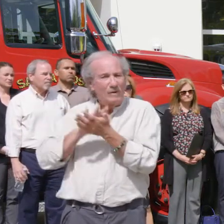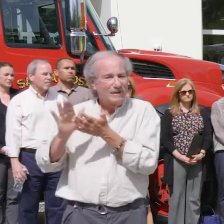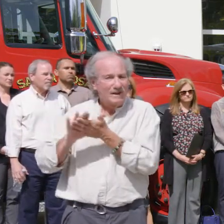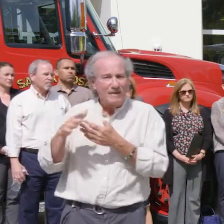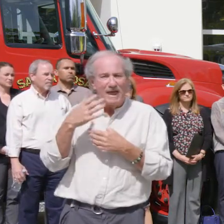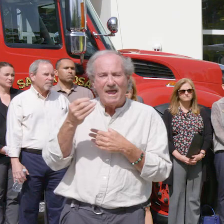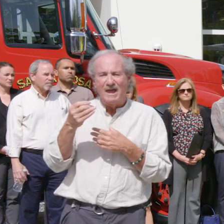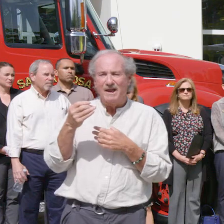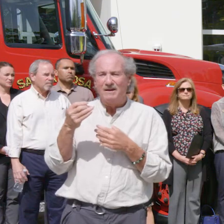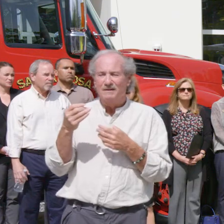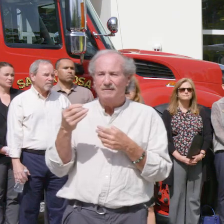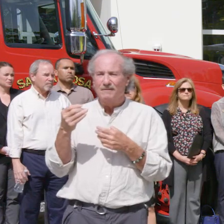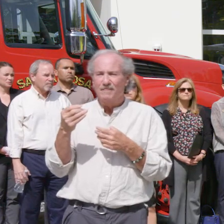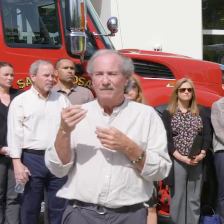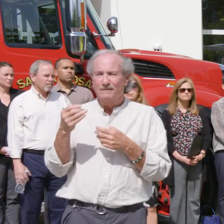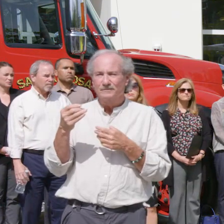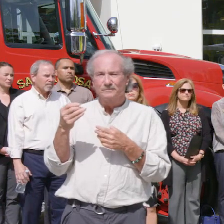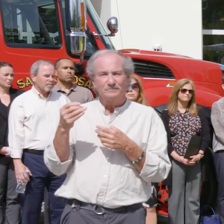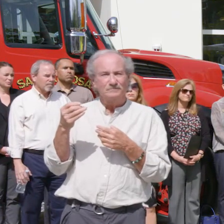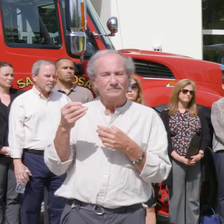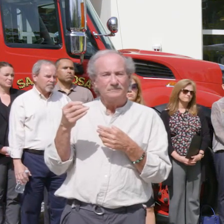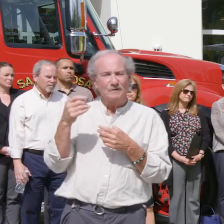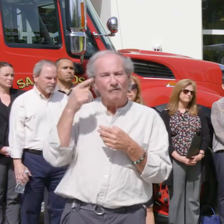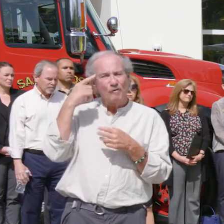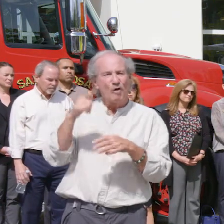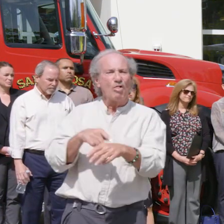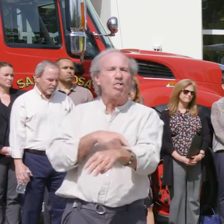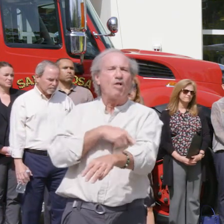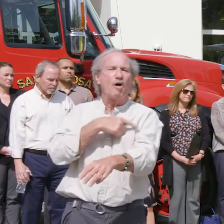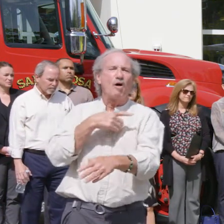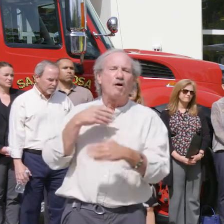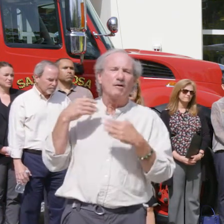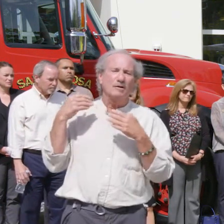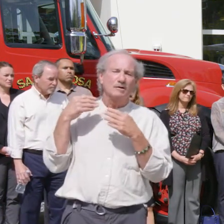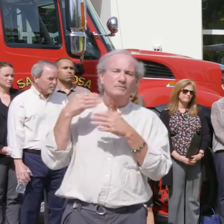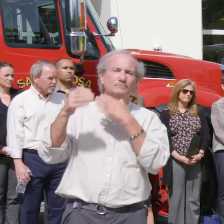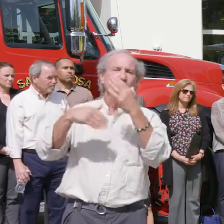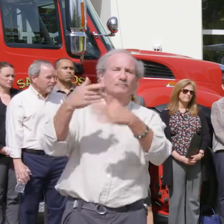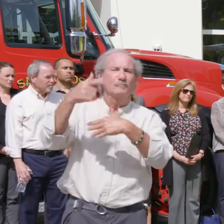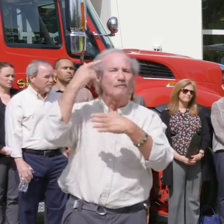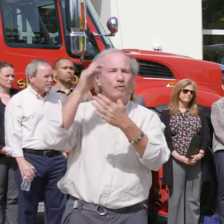issues nor on the longer-term recovery